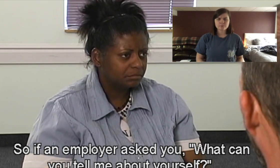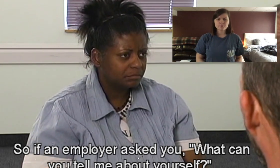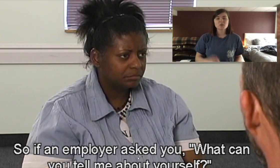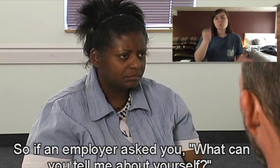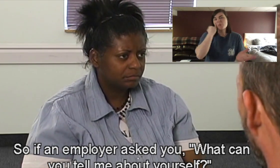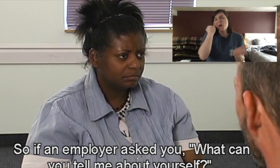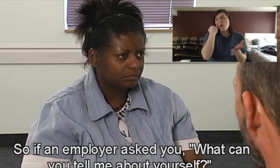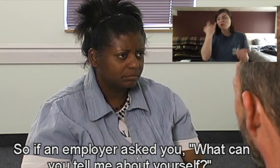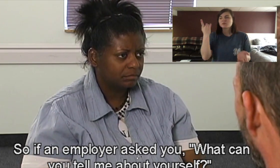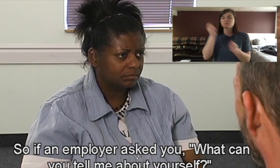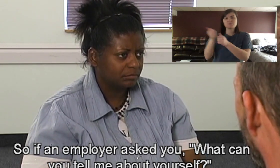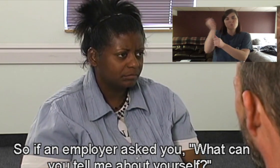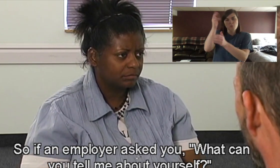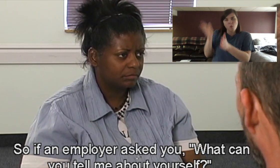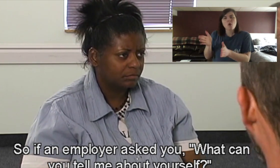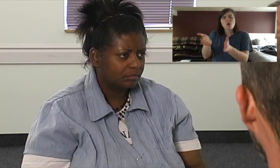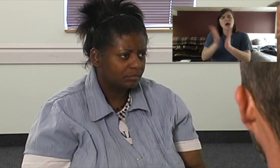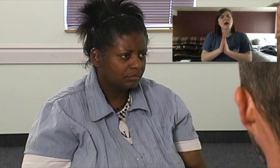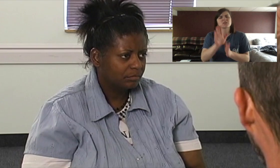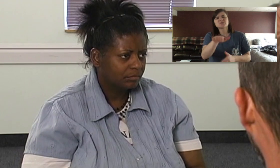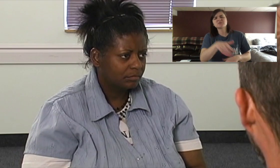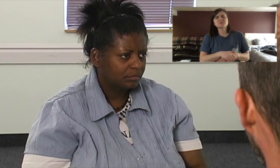So if an employer asked you,